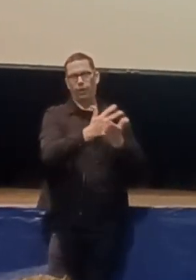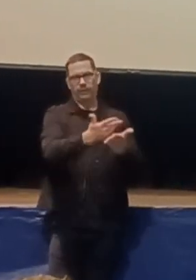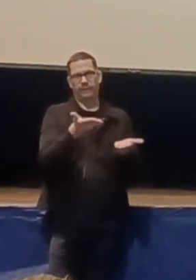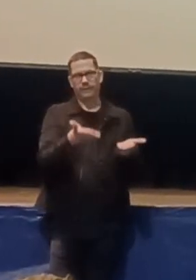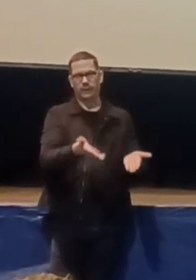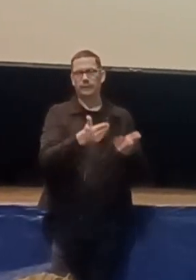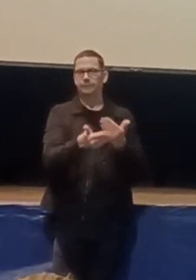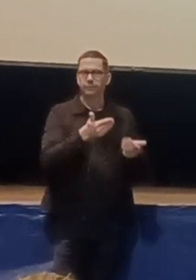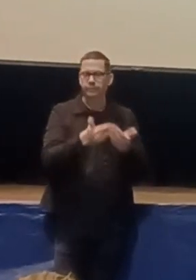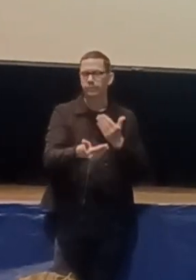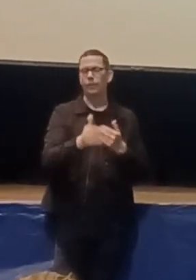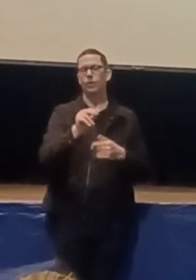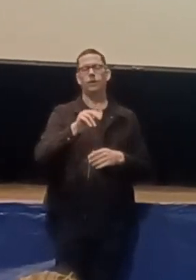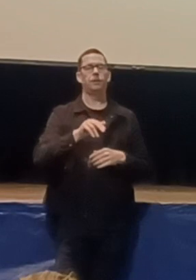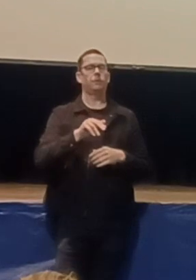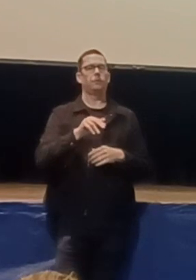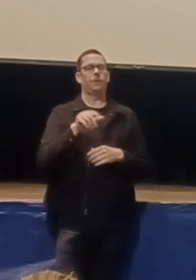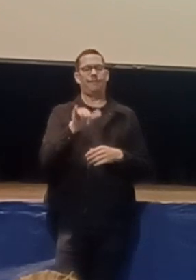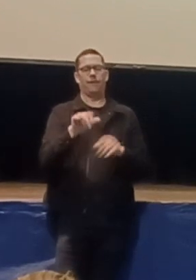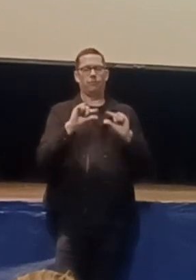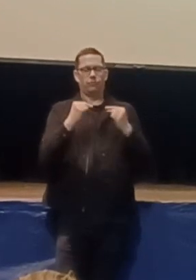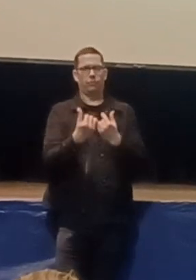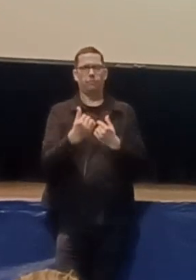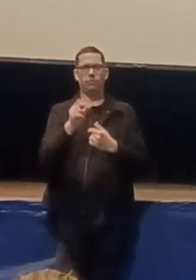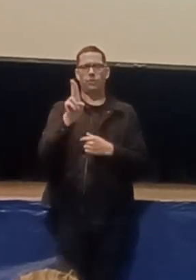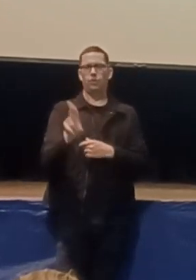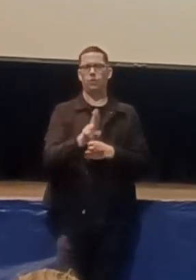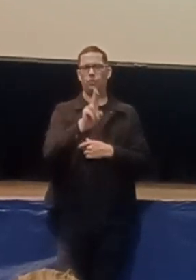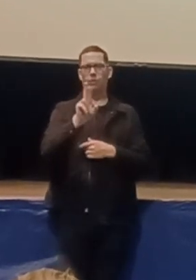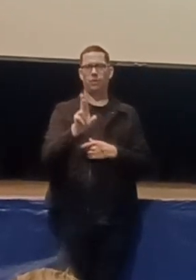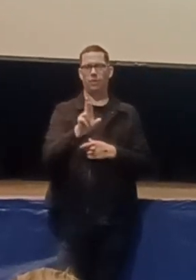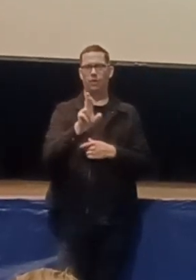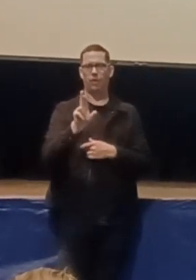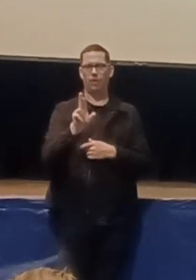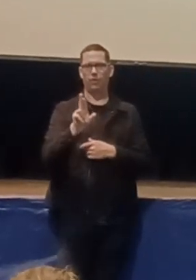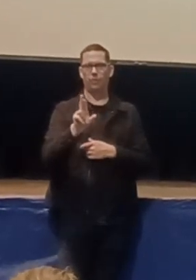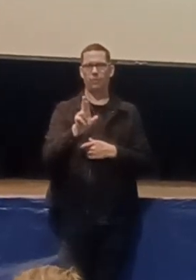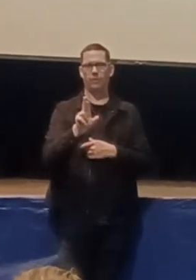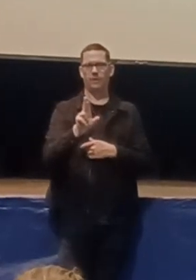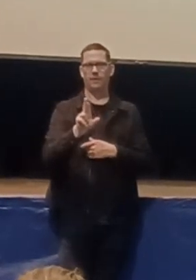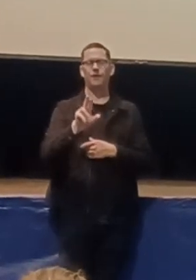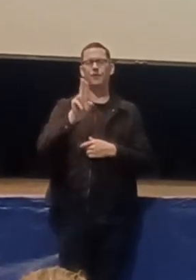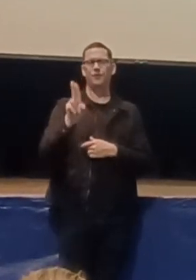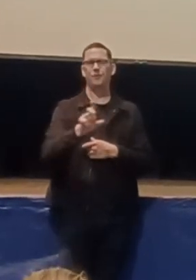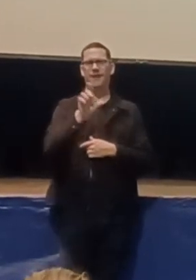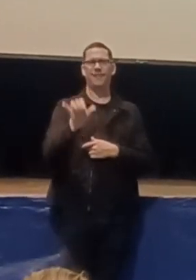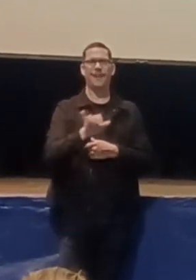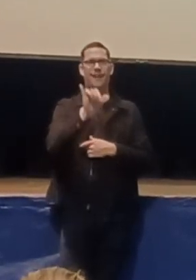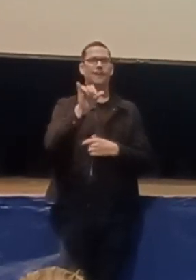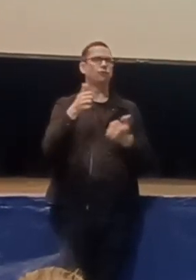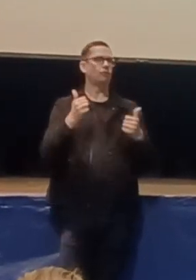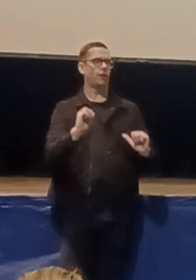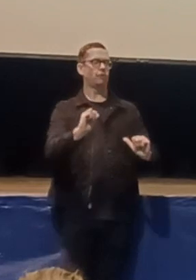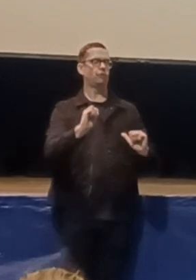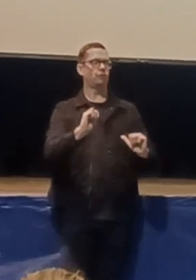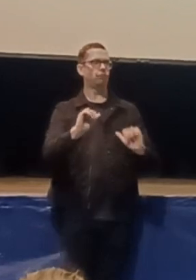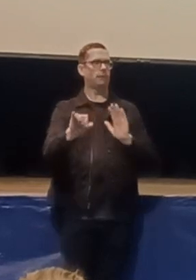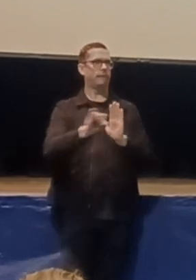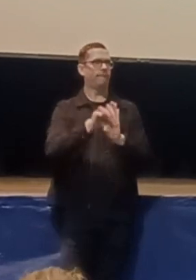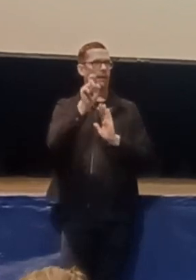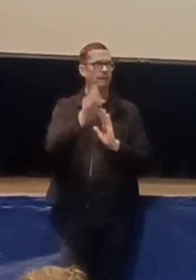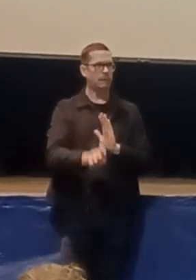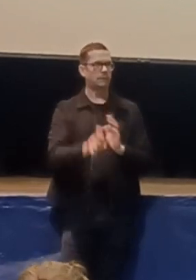really identified as an opportunity in a way to much more efficiently accommodate all of these needs.